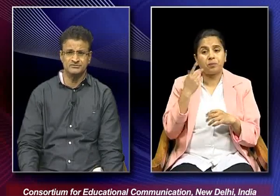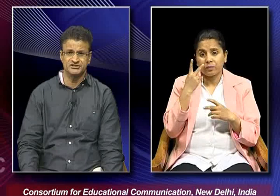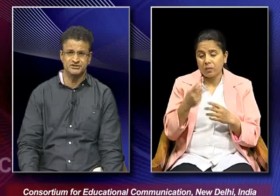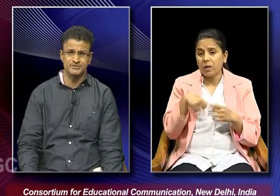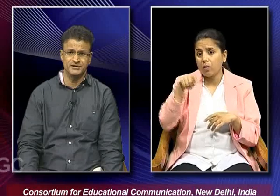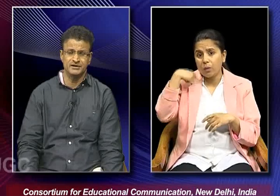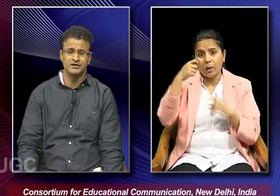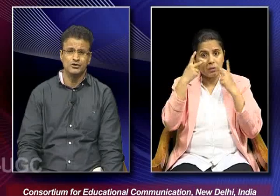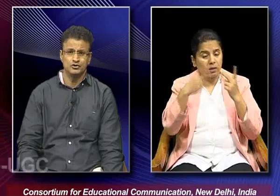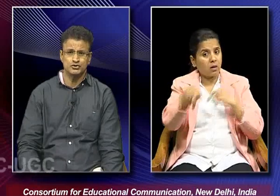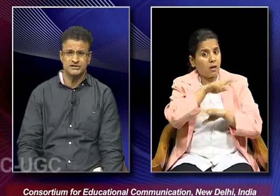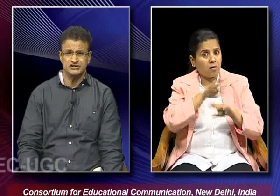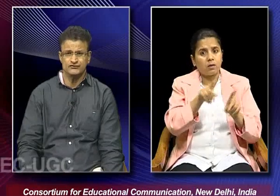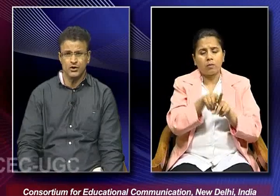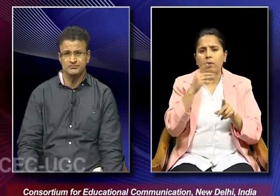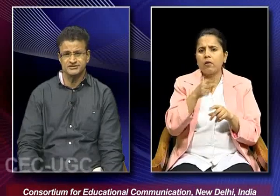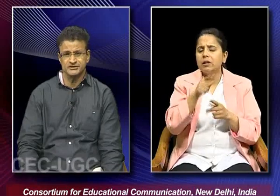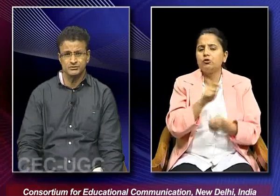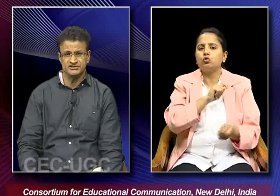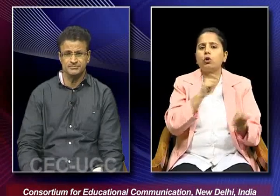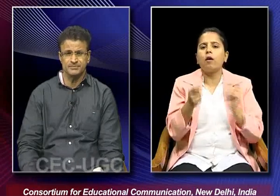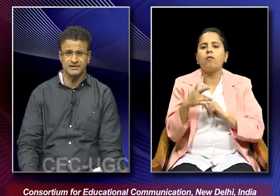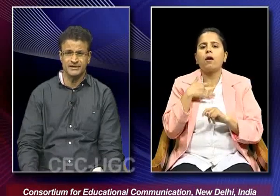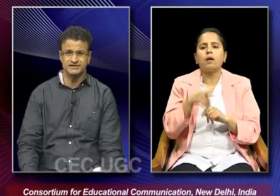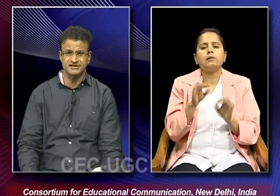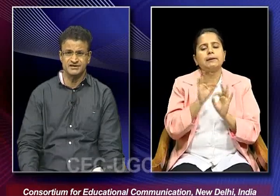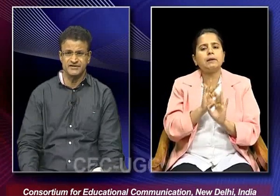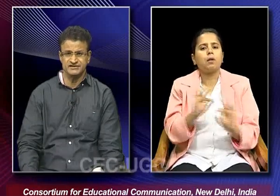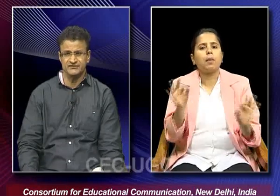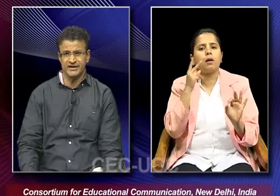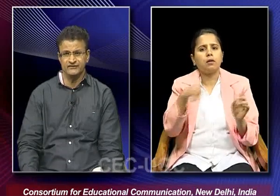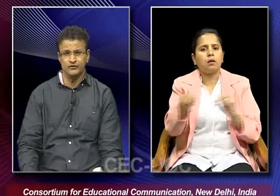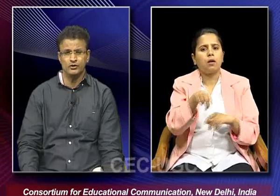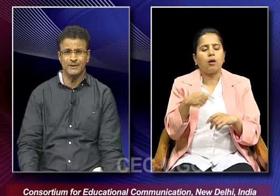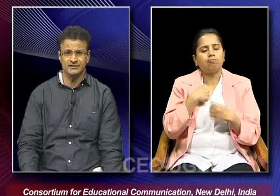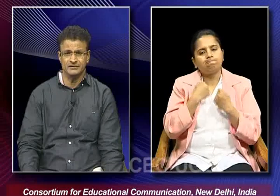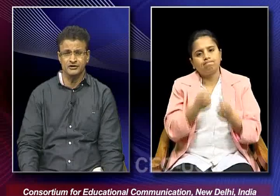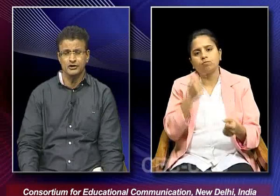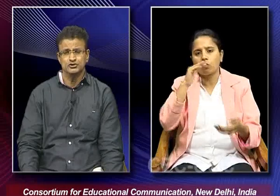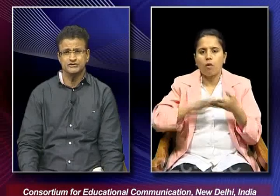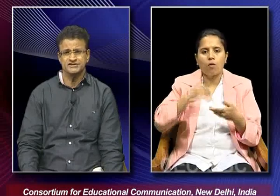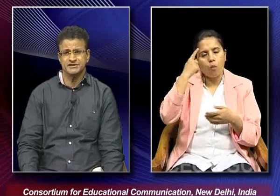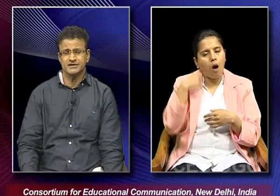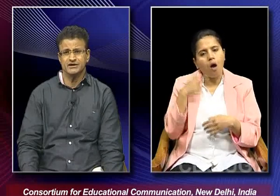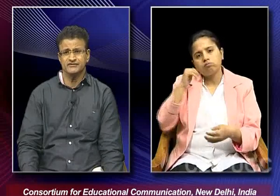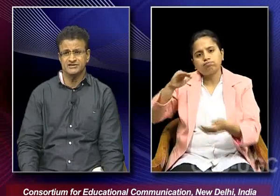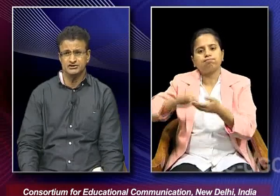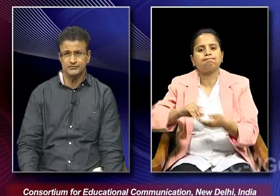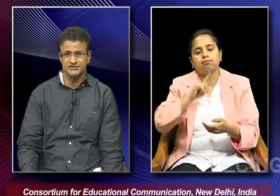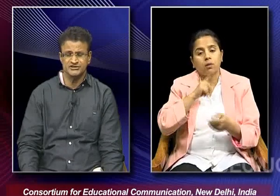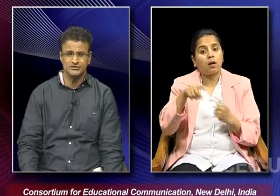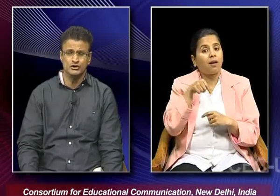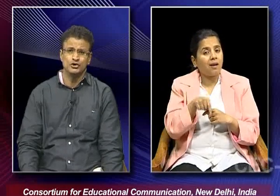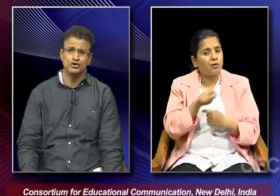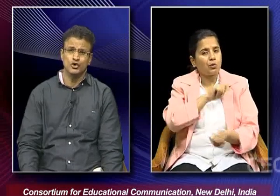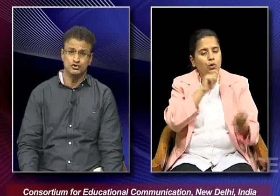film, she is being also transforms into a simple and the sacrificing wife or partner. So this kind of a